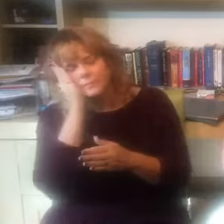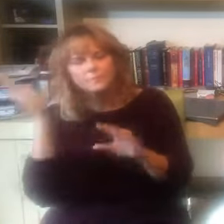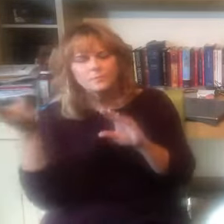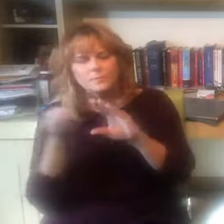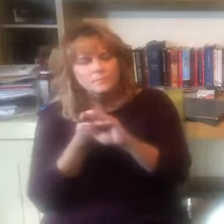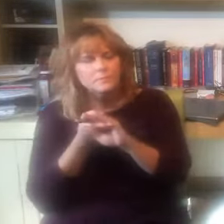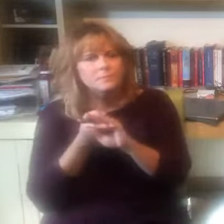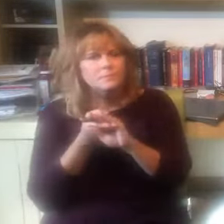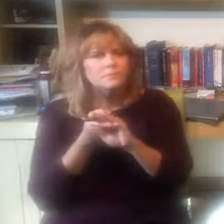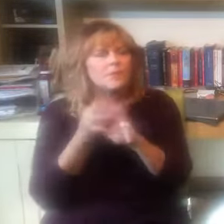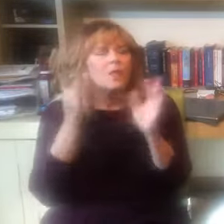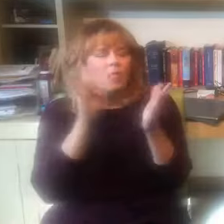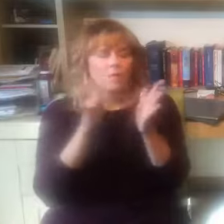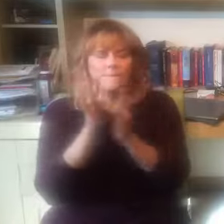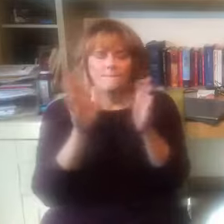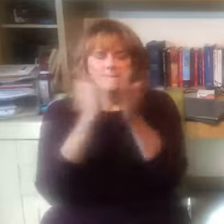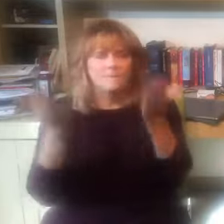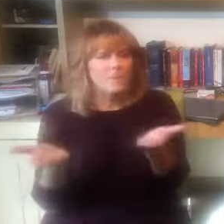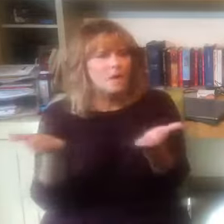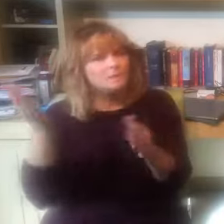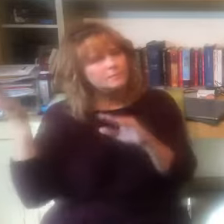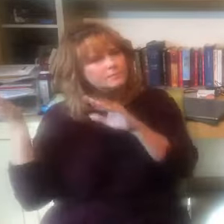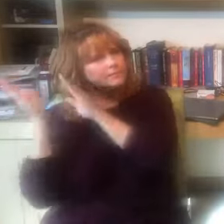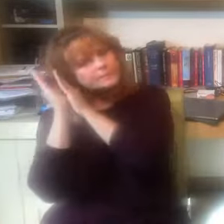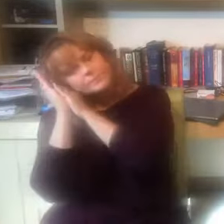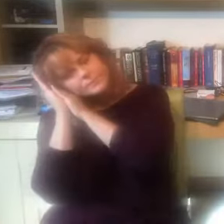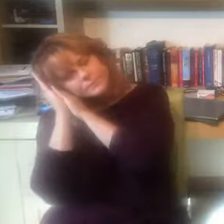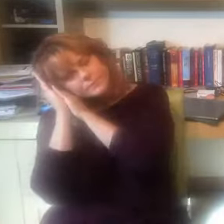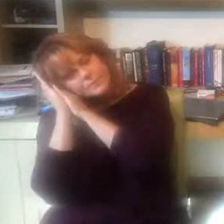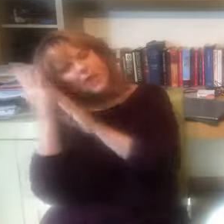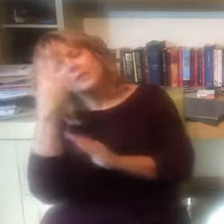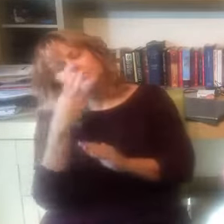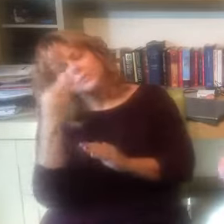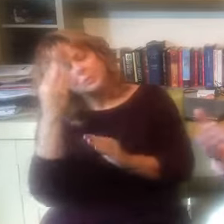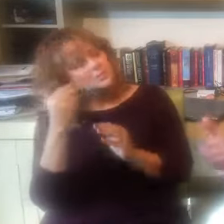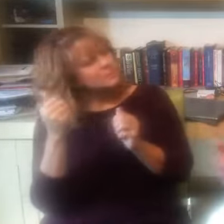he would put the Bible underneath his head and would sleep